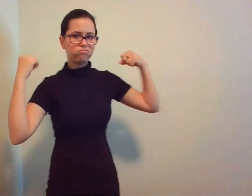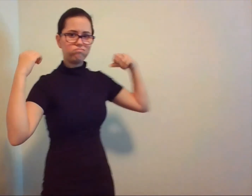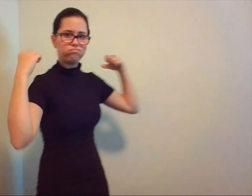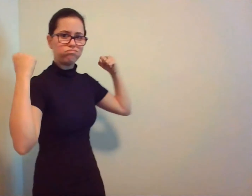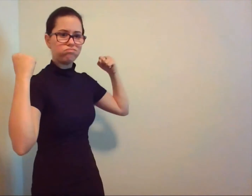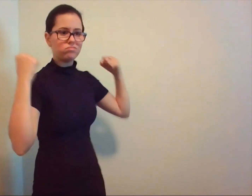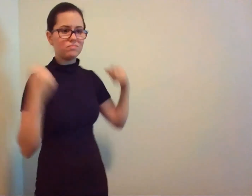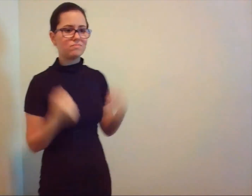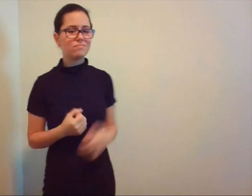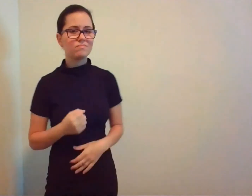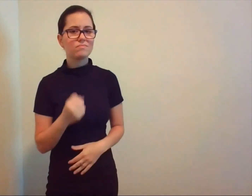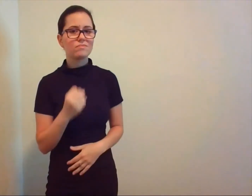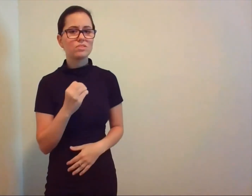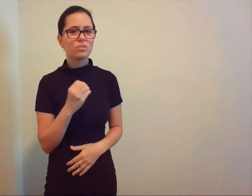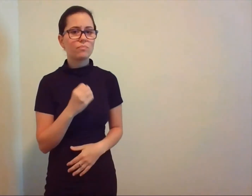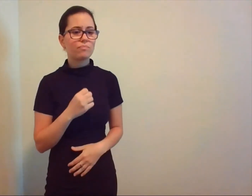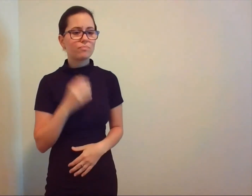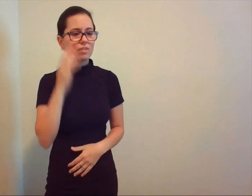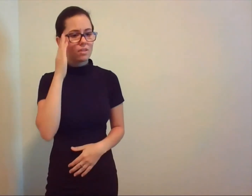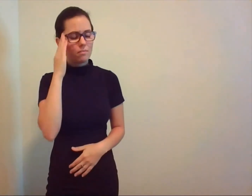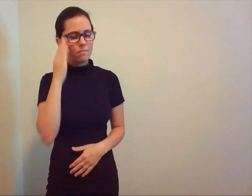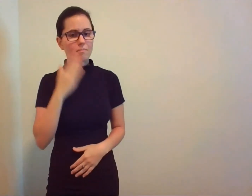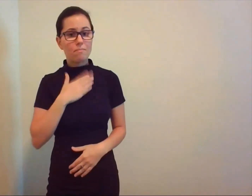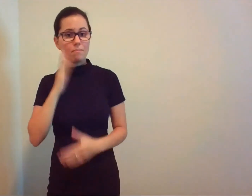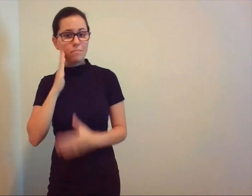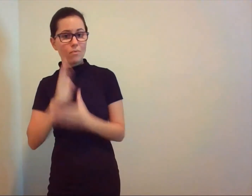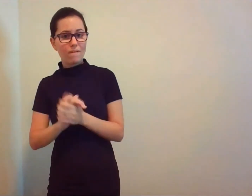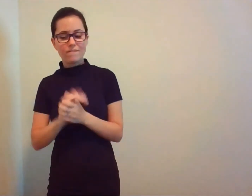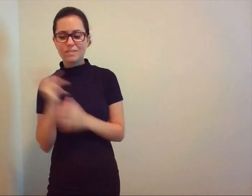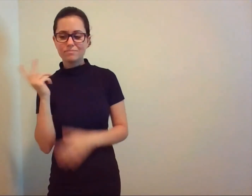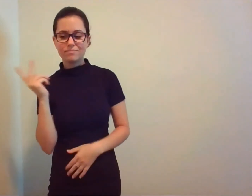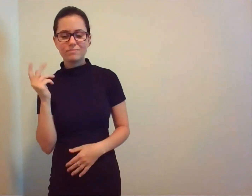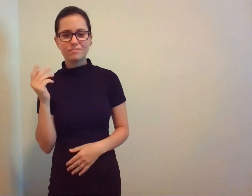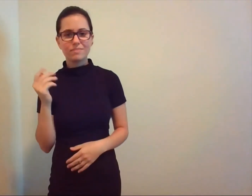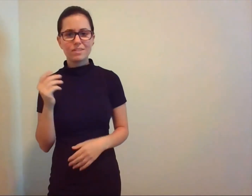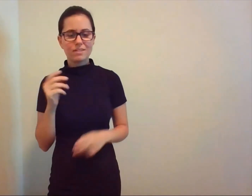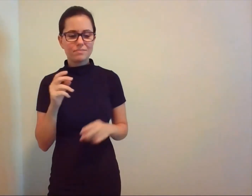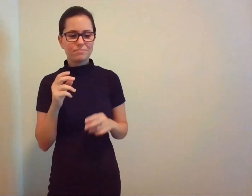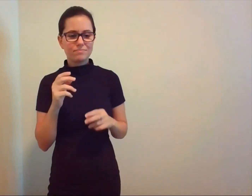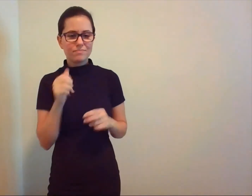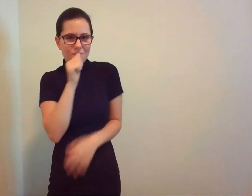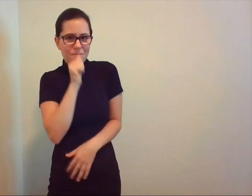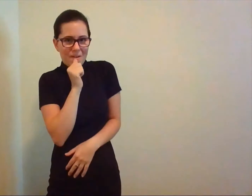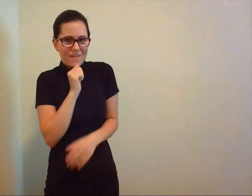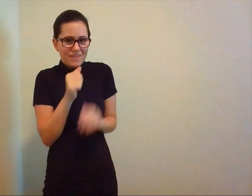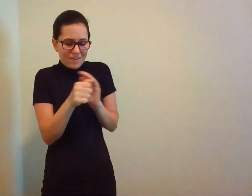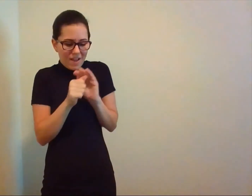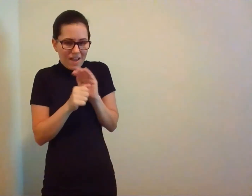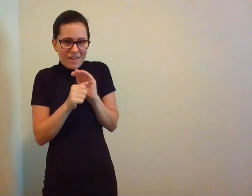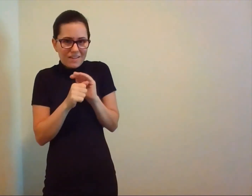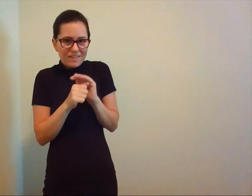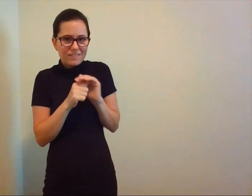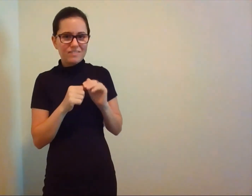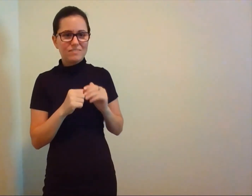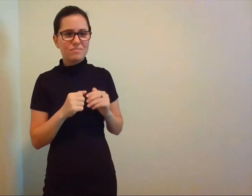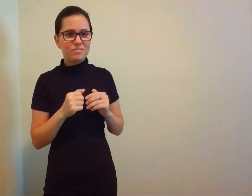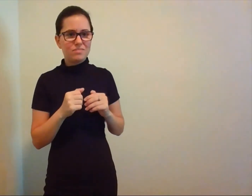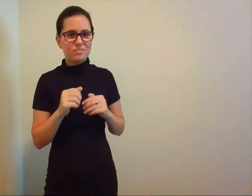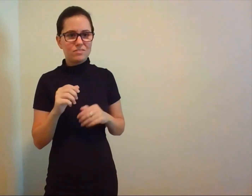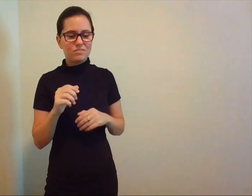whispering about it. Hiding from him. But I did film it. I would say he was about, I don't know, I'd say he's about 30 yards away, but I'm